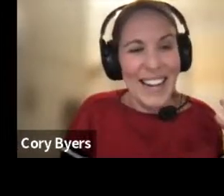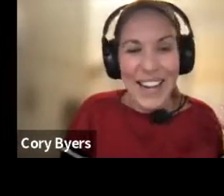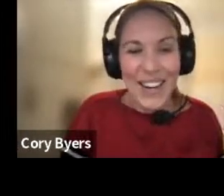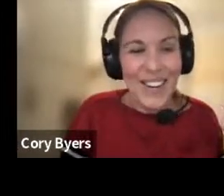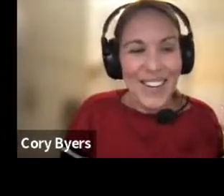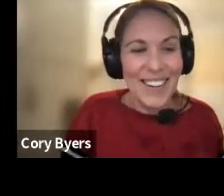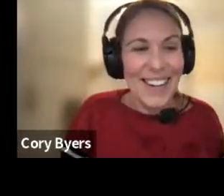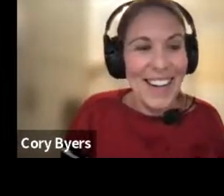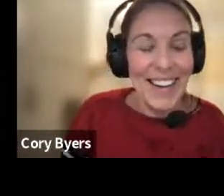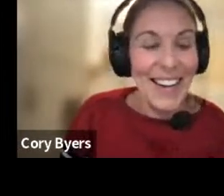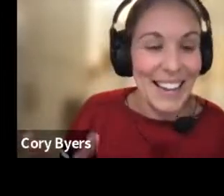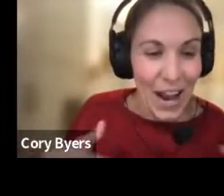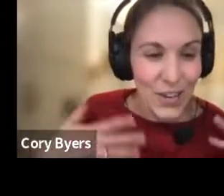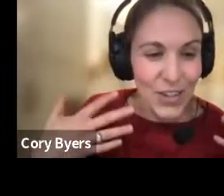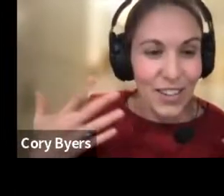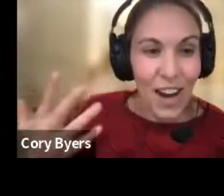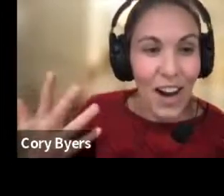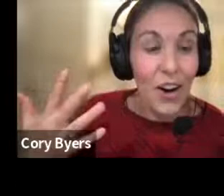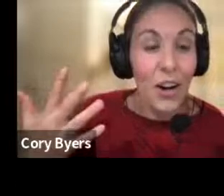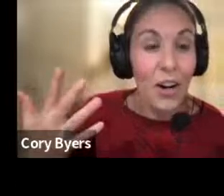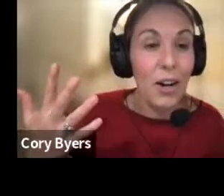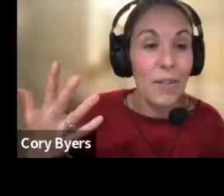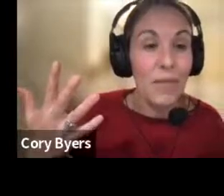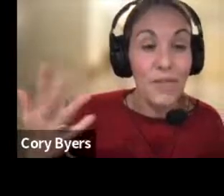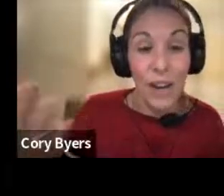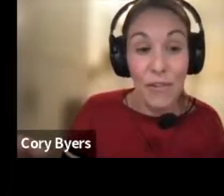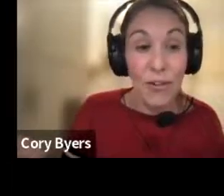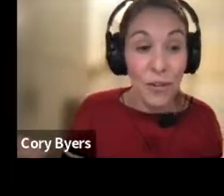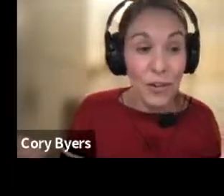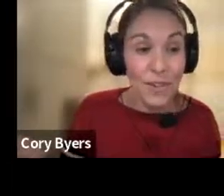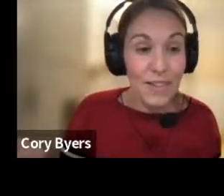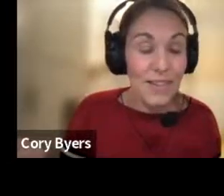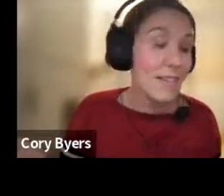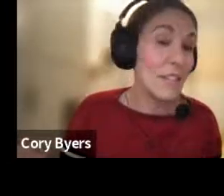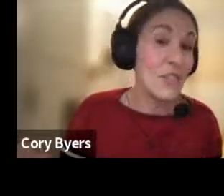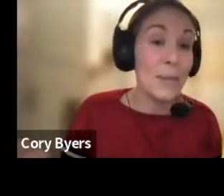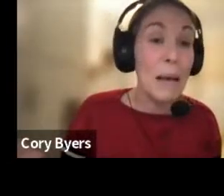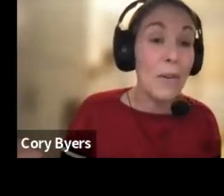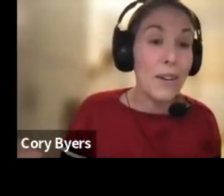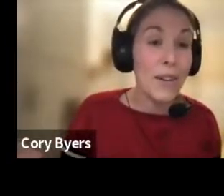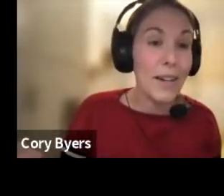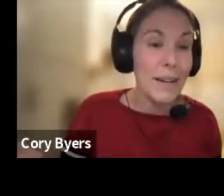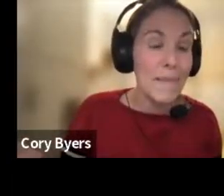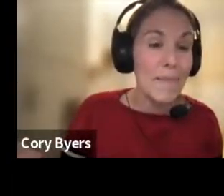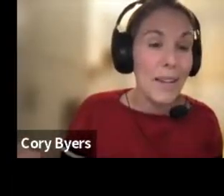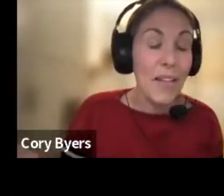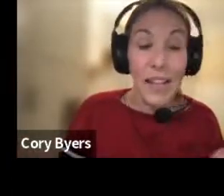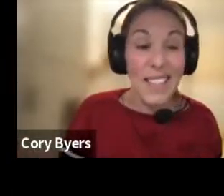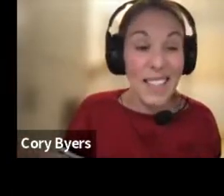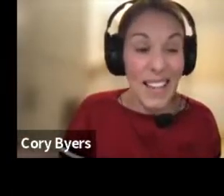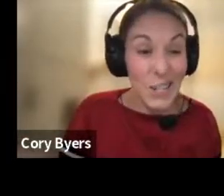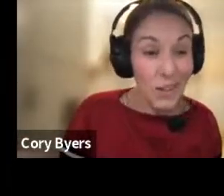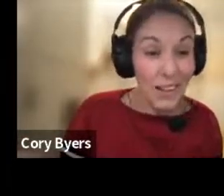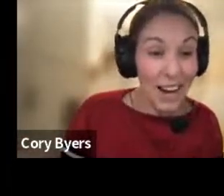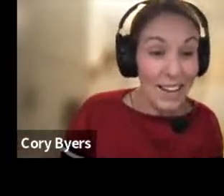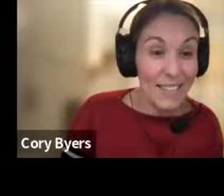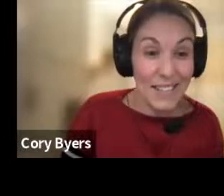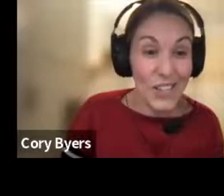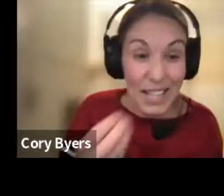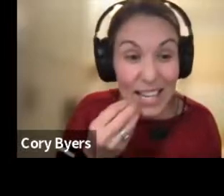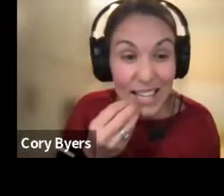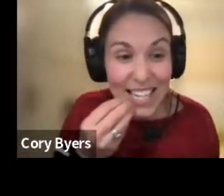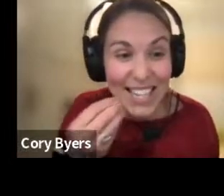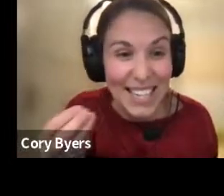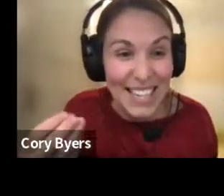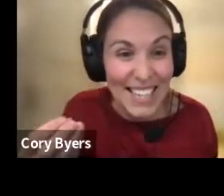going to hear and encounter a lot are favorite foods, such as milk, things that they do a lot, such